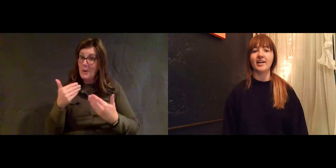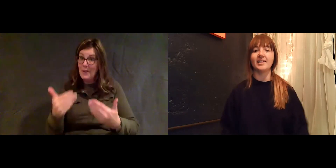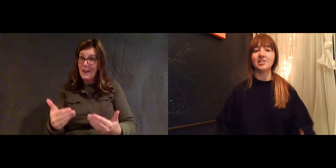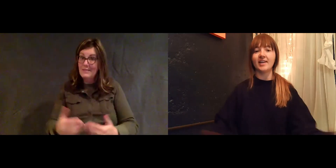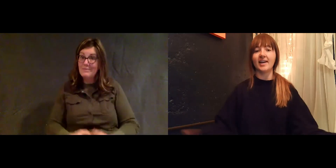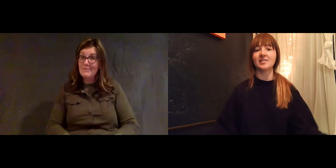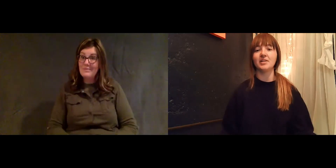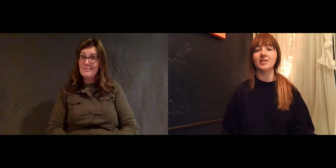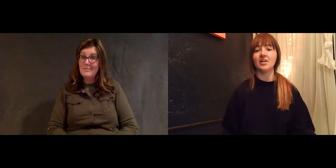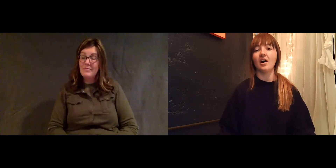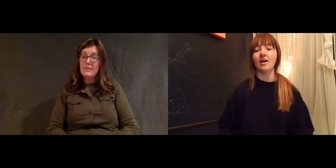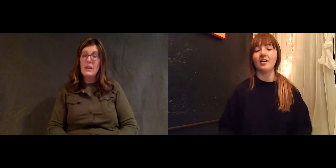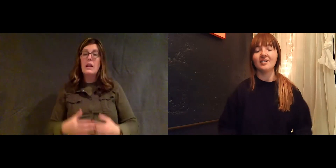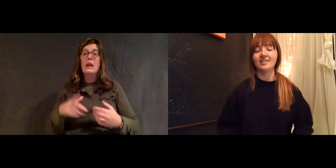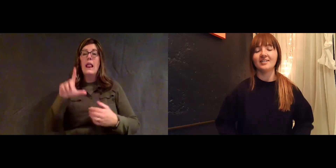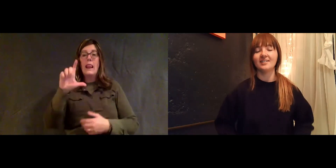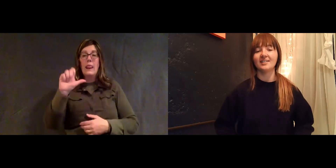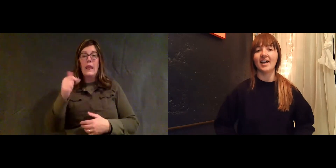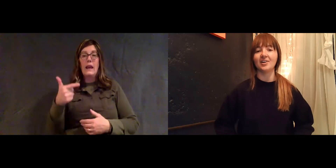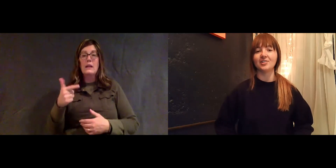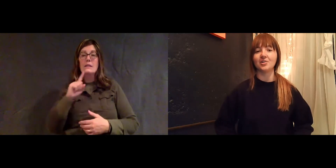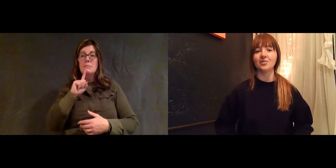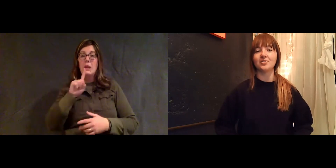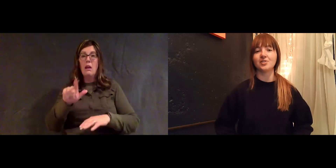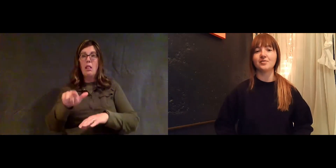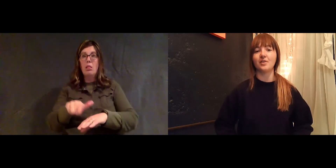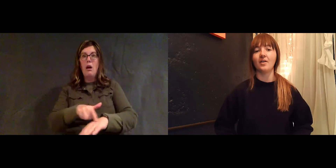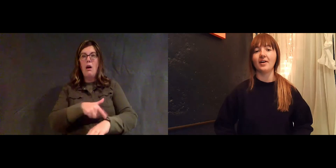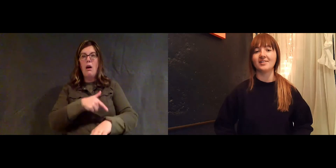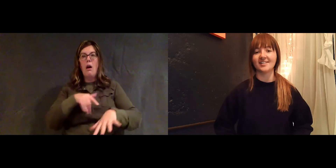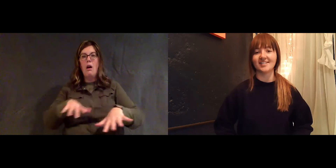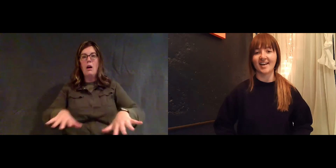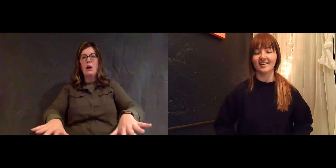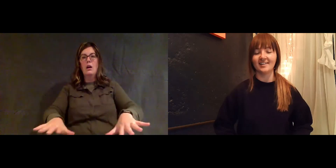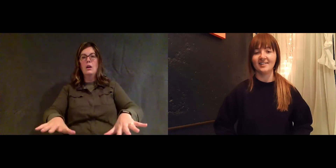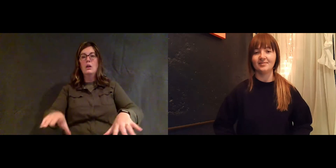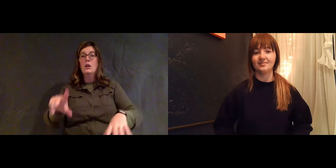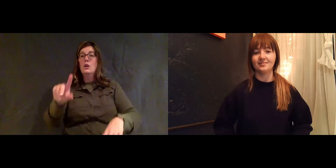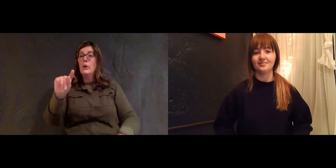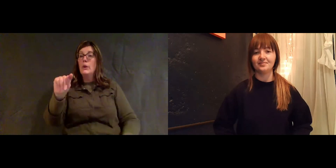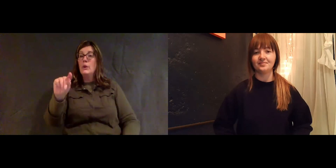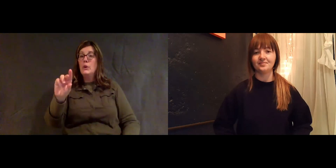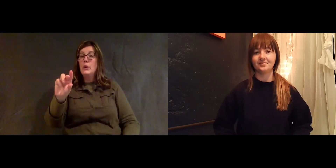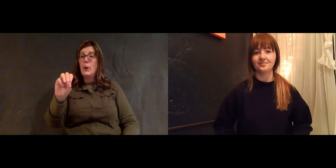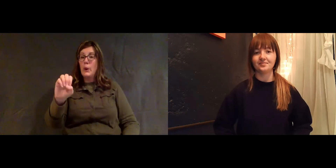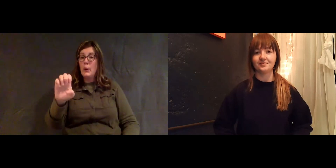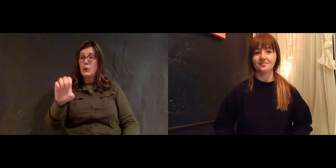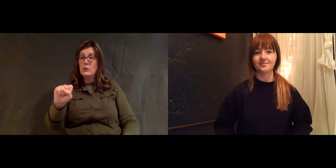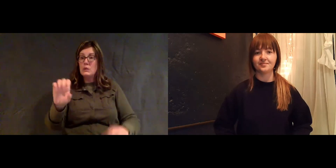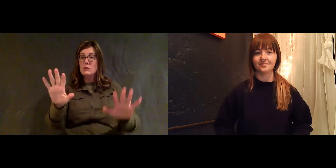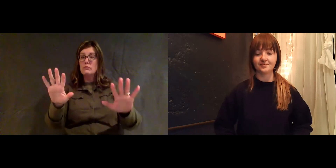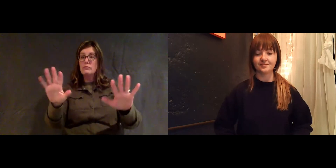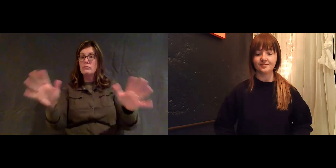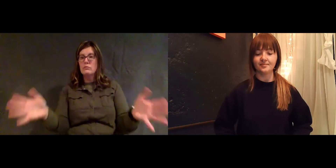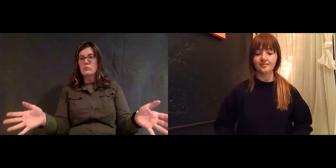Try to let your legs be long and your toes just fall out to the side.